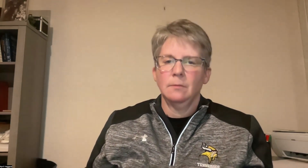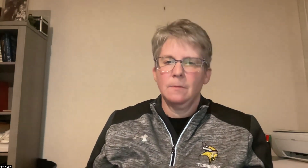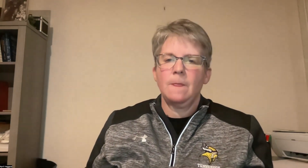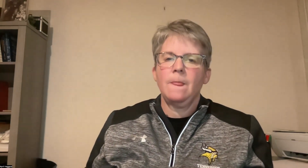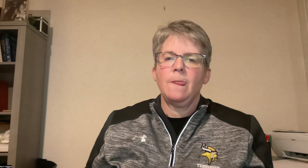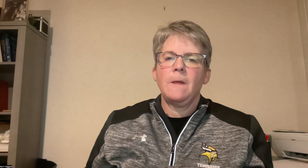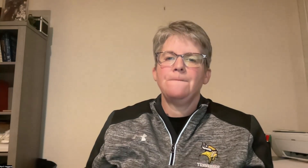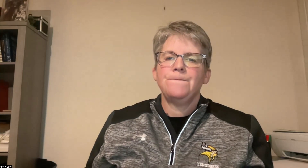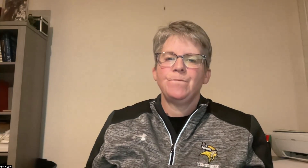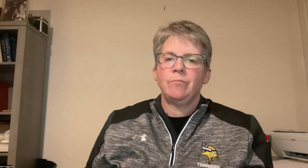with the committee.